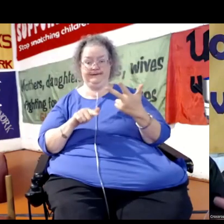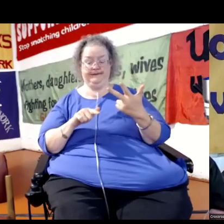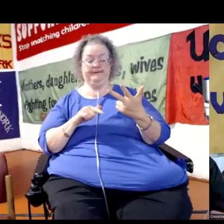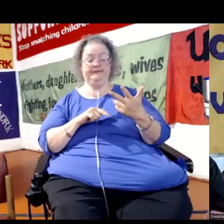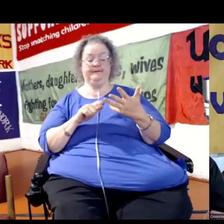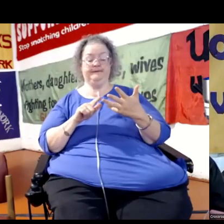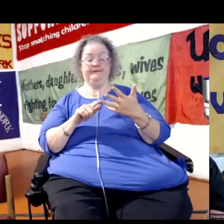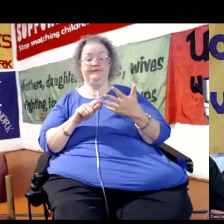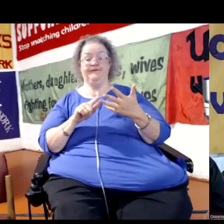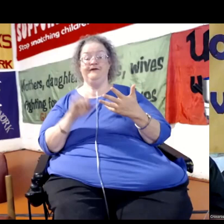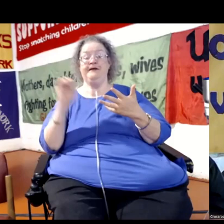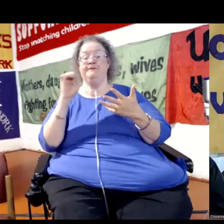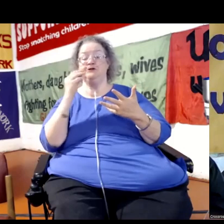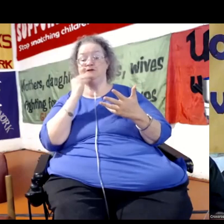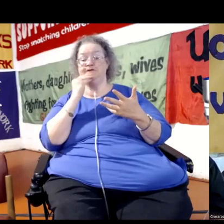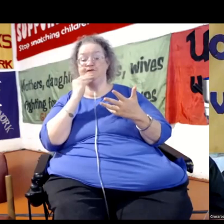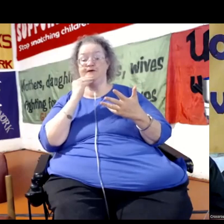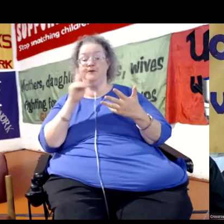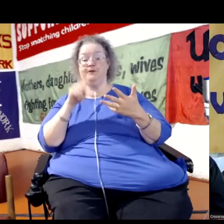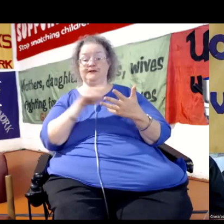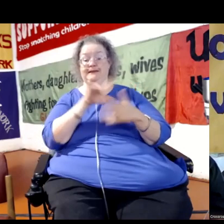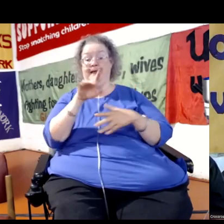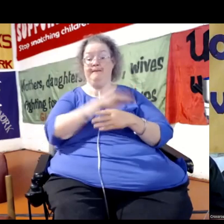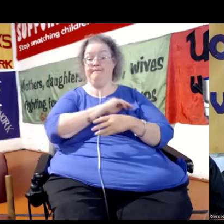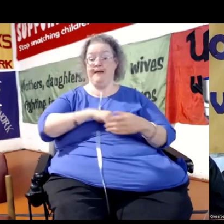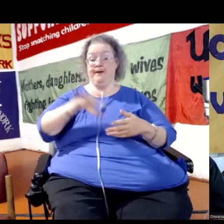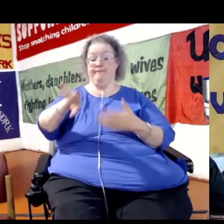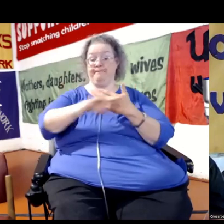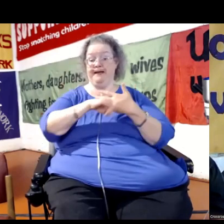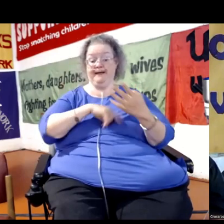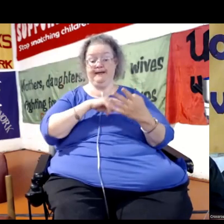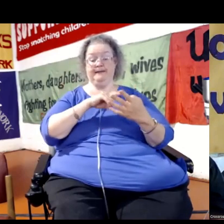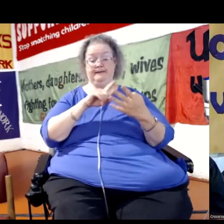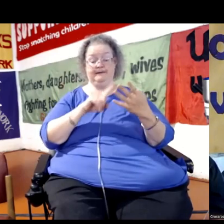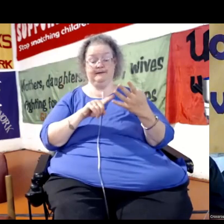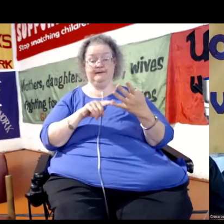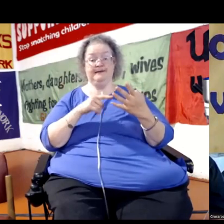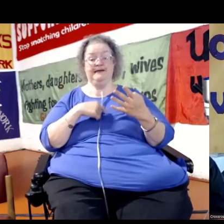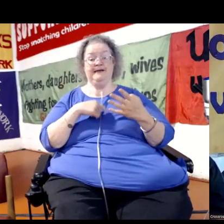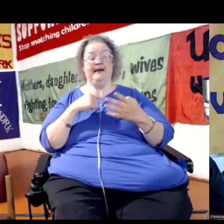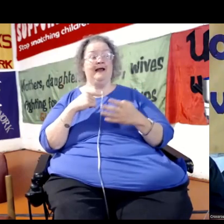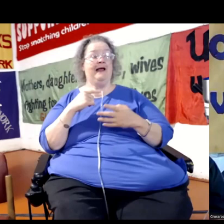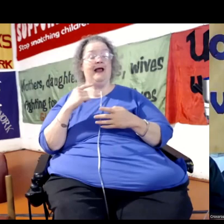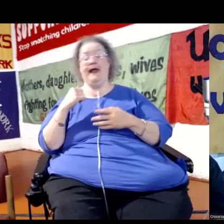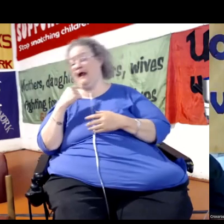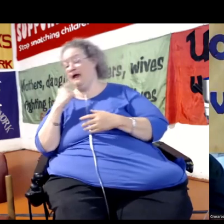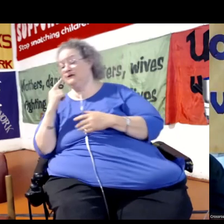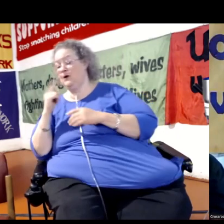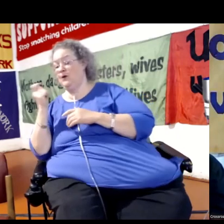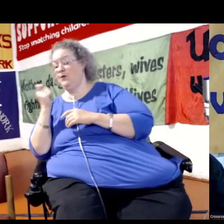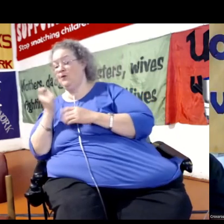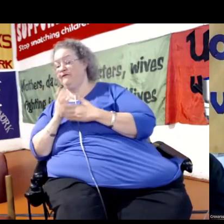the emergency food person that he had signed. And I whispered to all the welfare rights